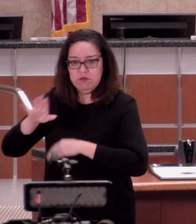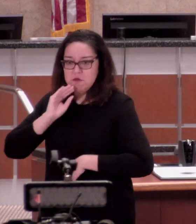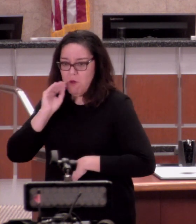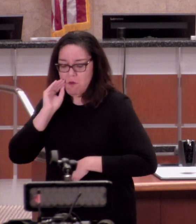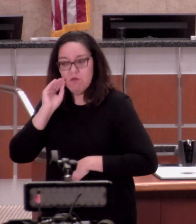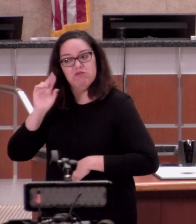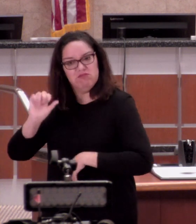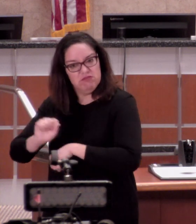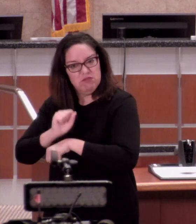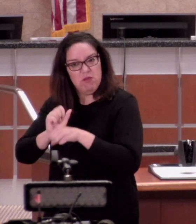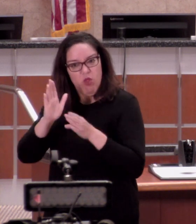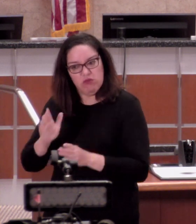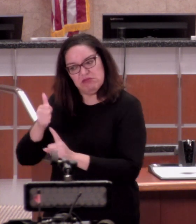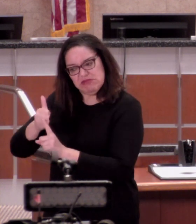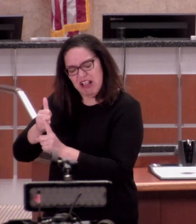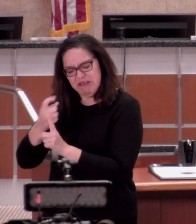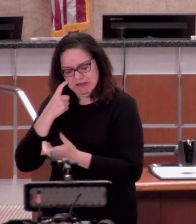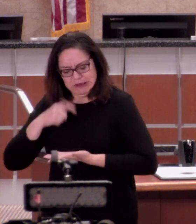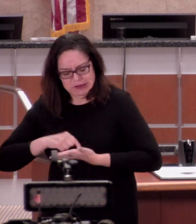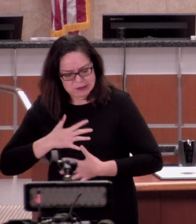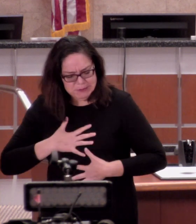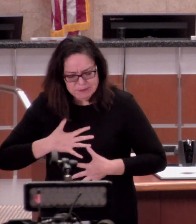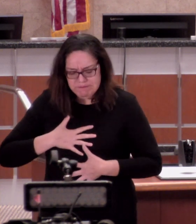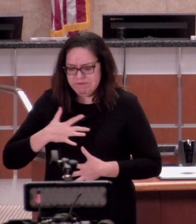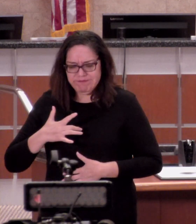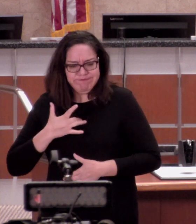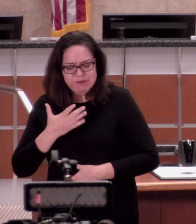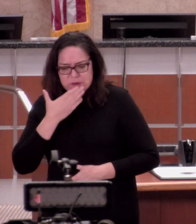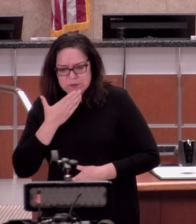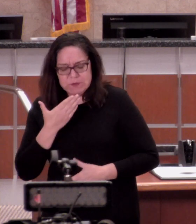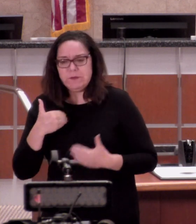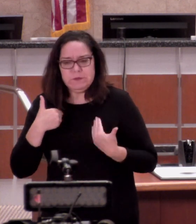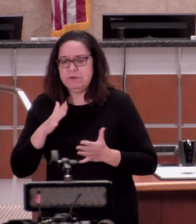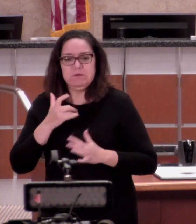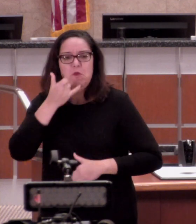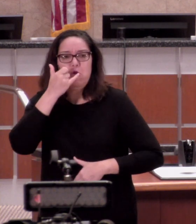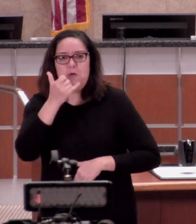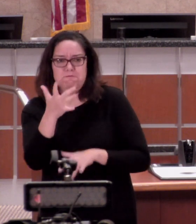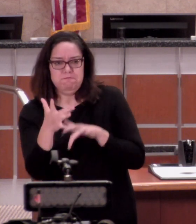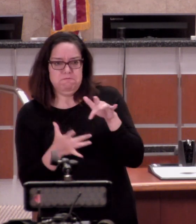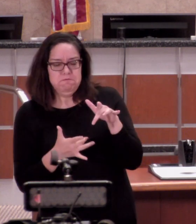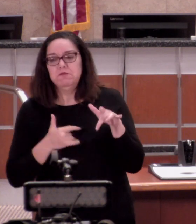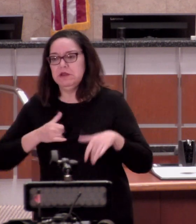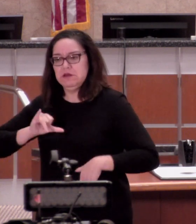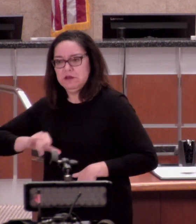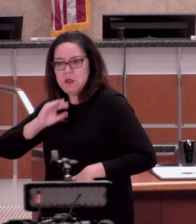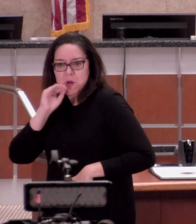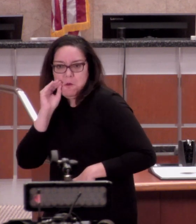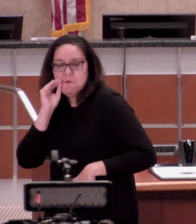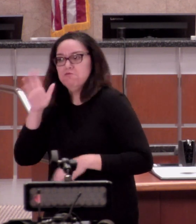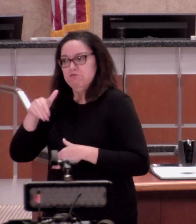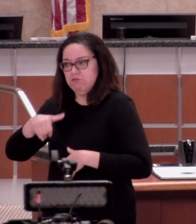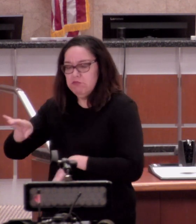in sick if they don't feel good, and they're automatically getting tested by the health officials.